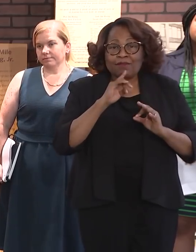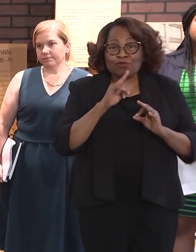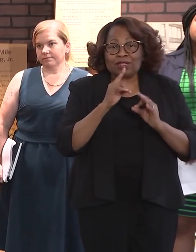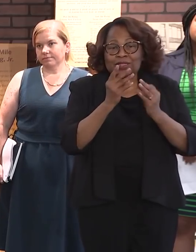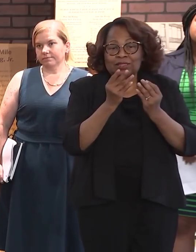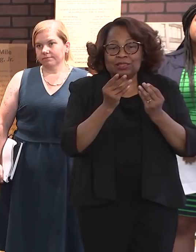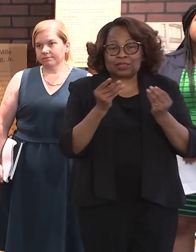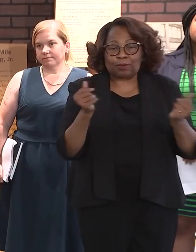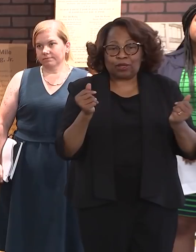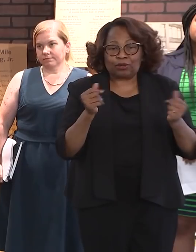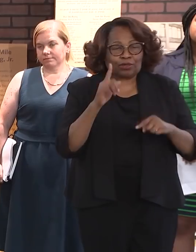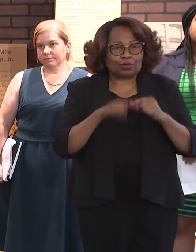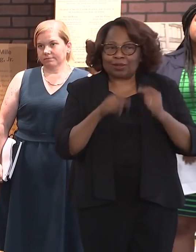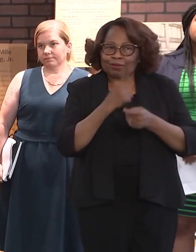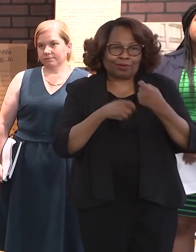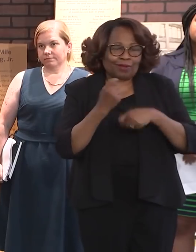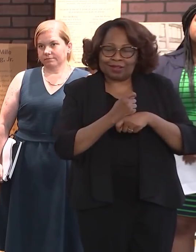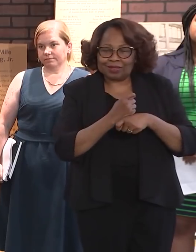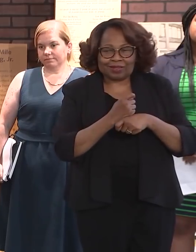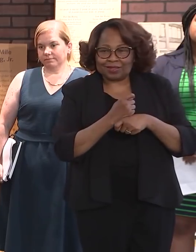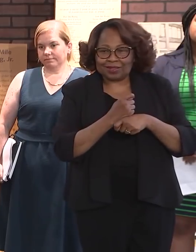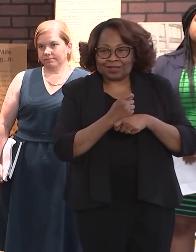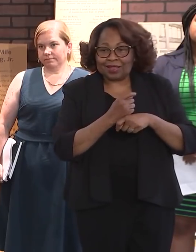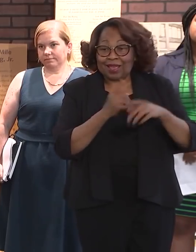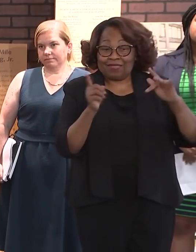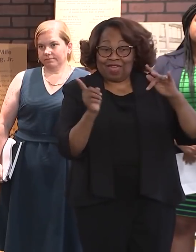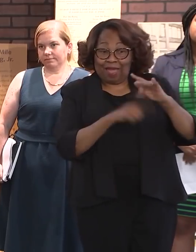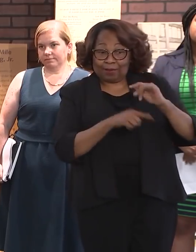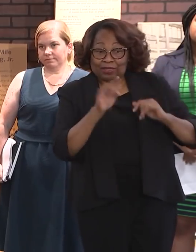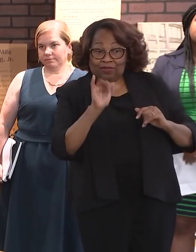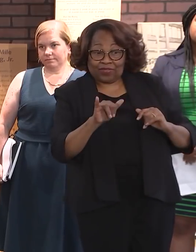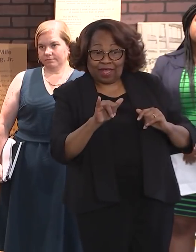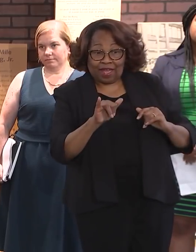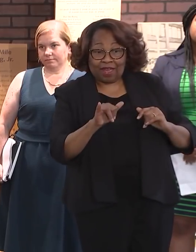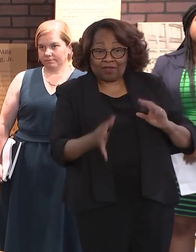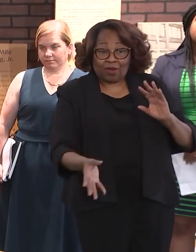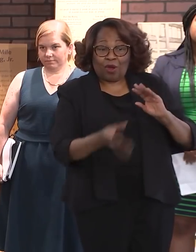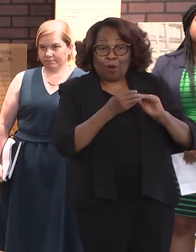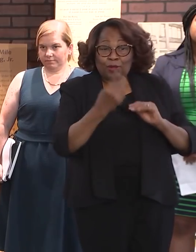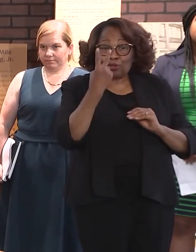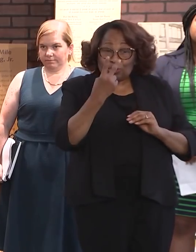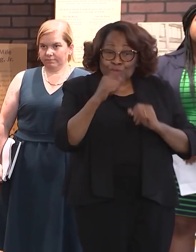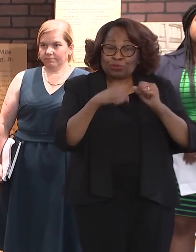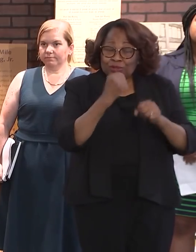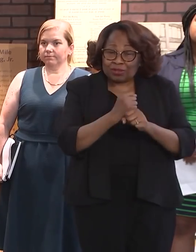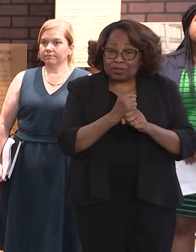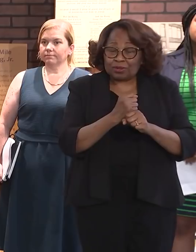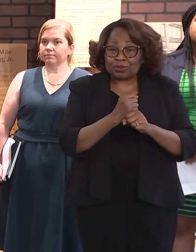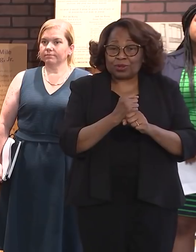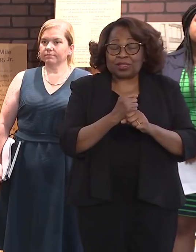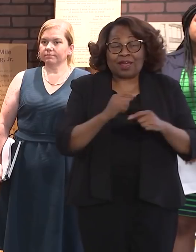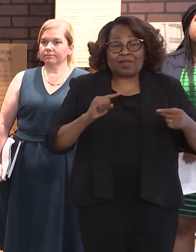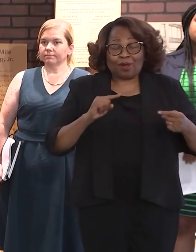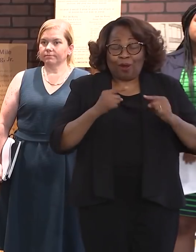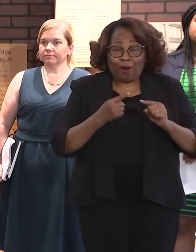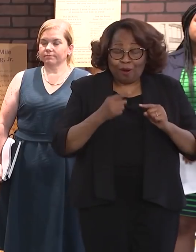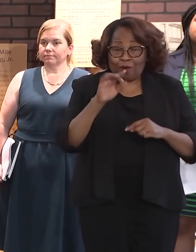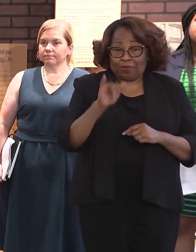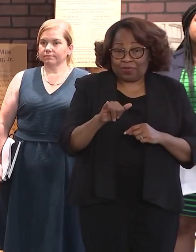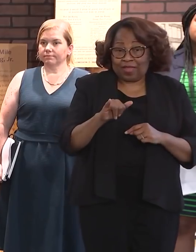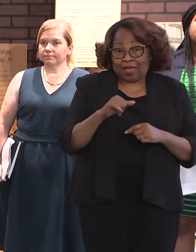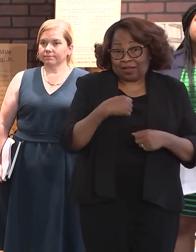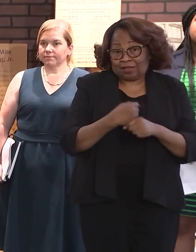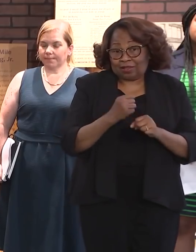peers, it's irreplaceable. And the absence of that for almost 2 school years, and the harm that